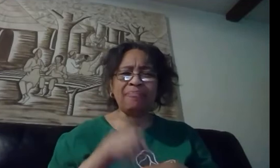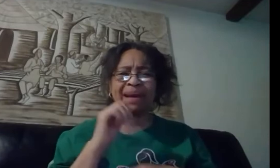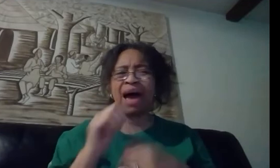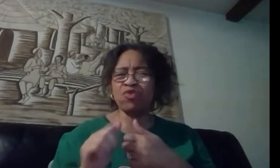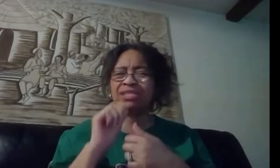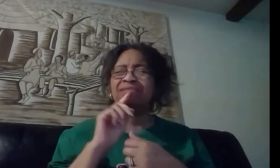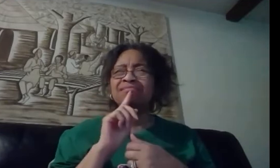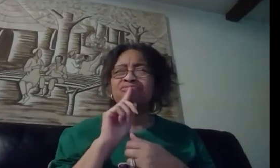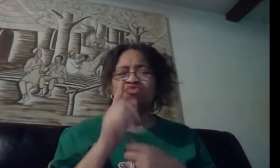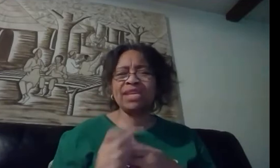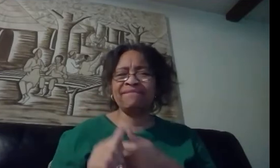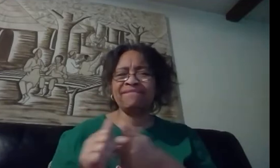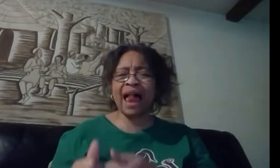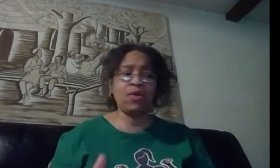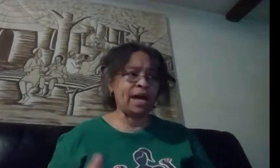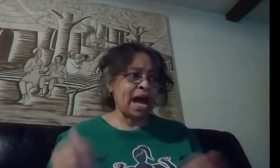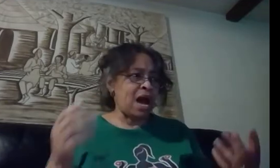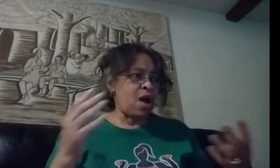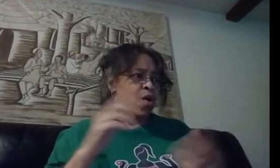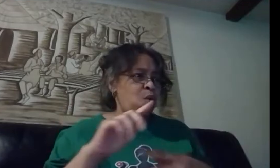And so